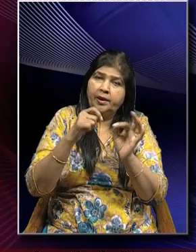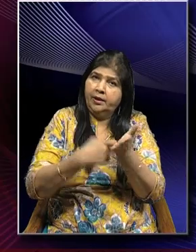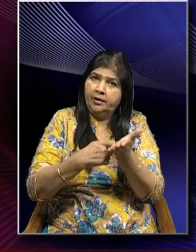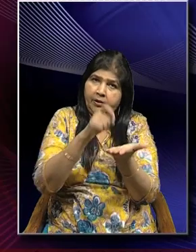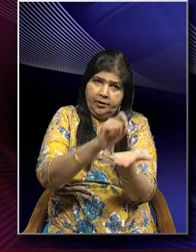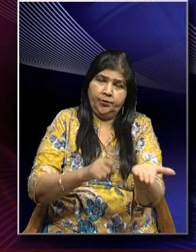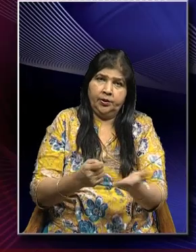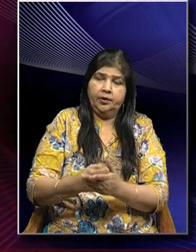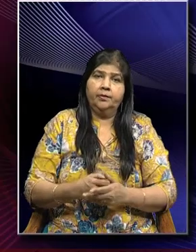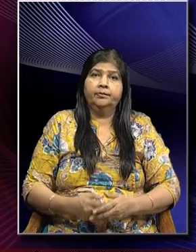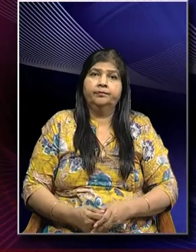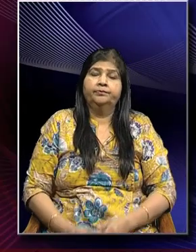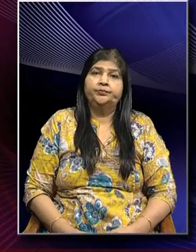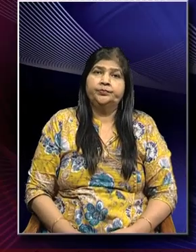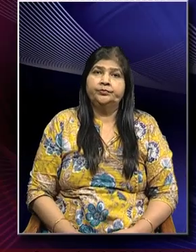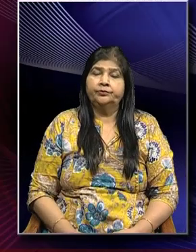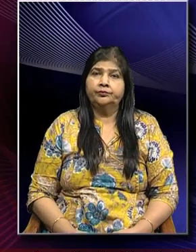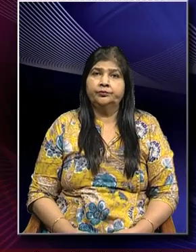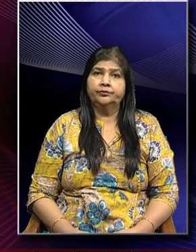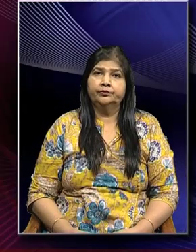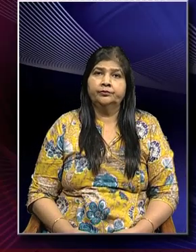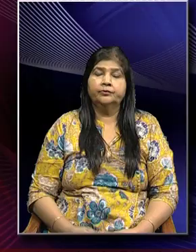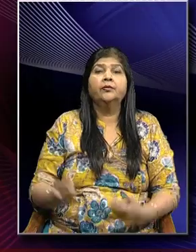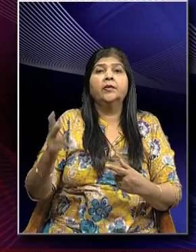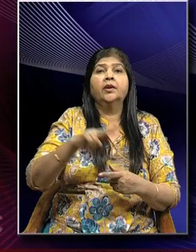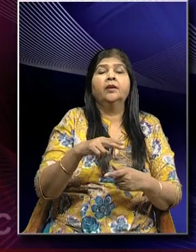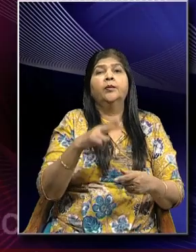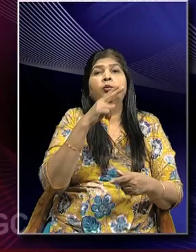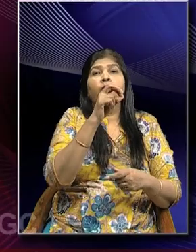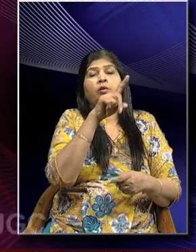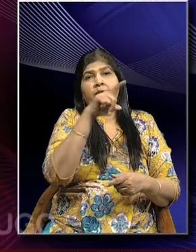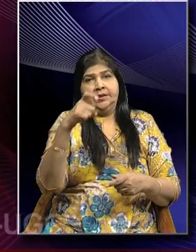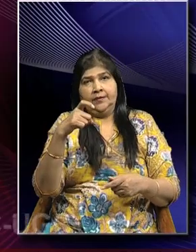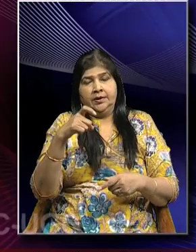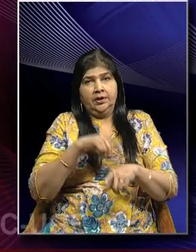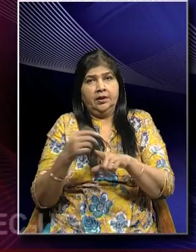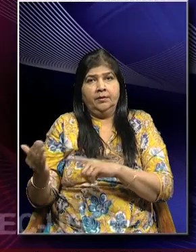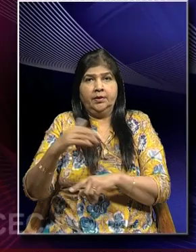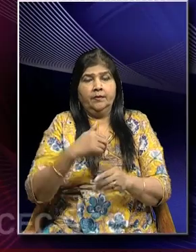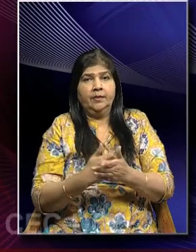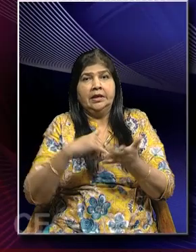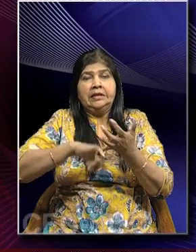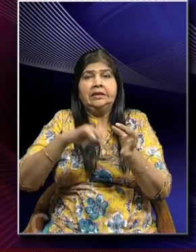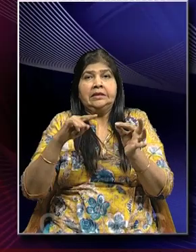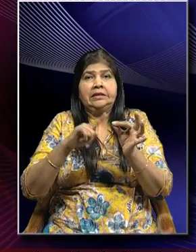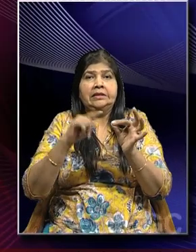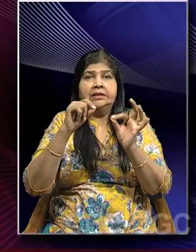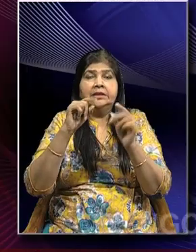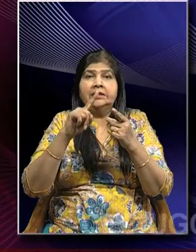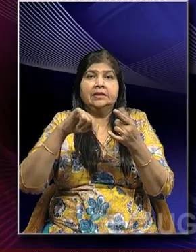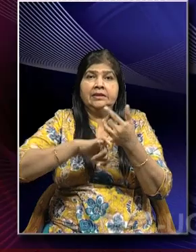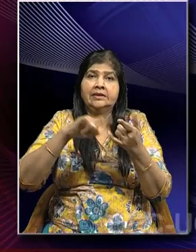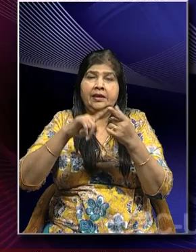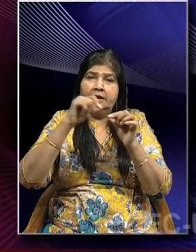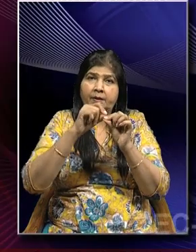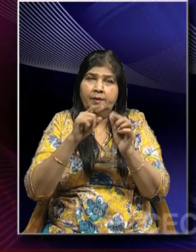Business Responsibility Reporting. Then came 2017, when SEBI came up with a unified reporting